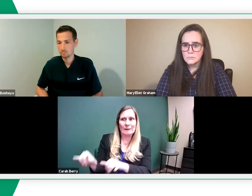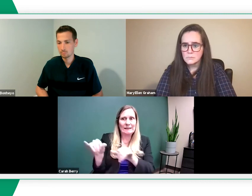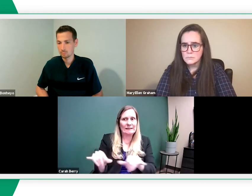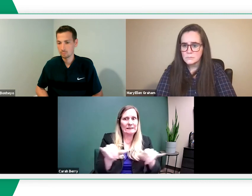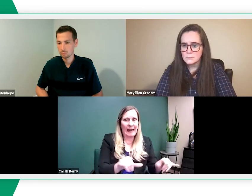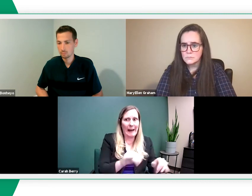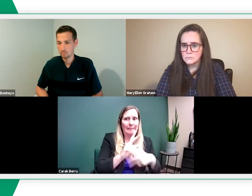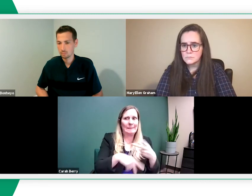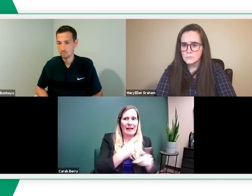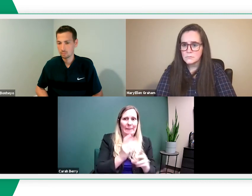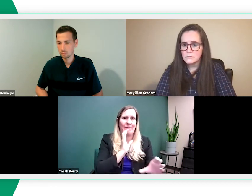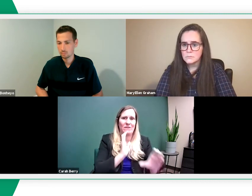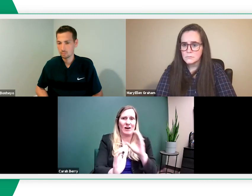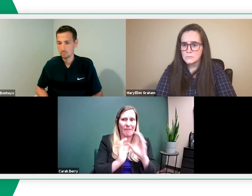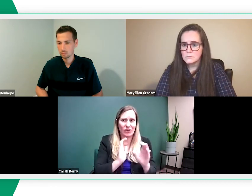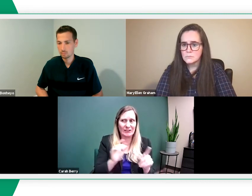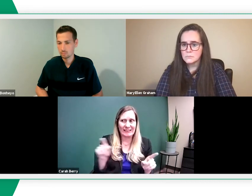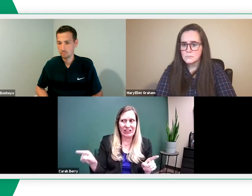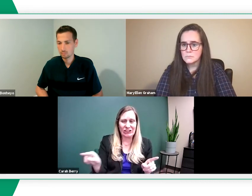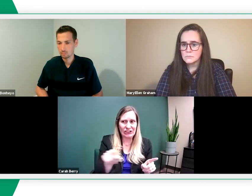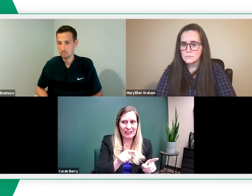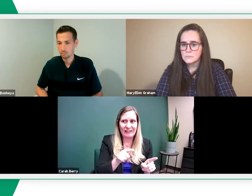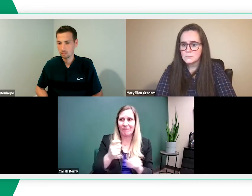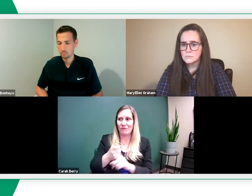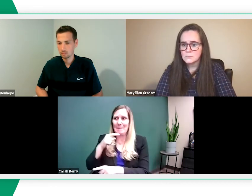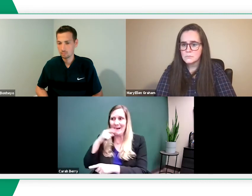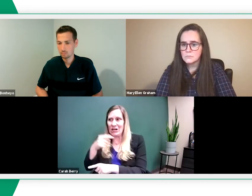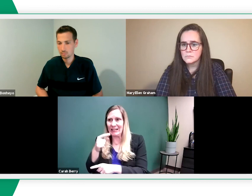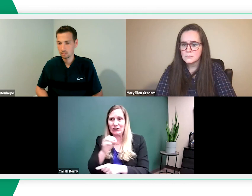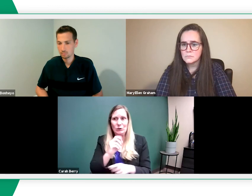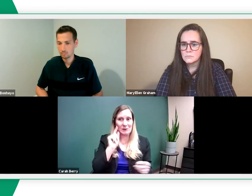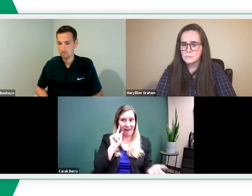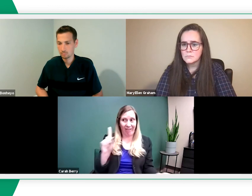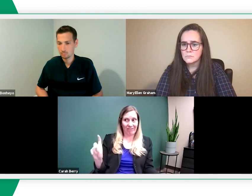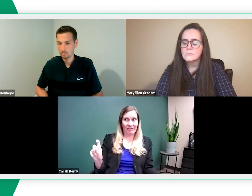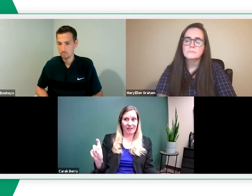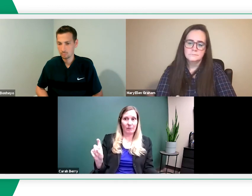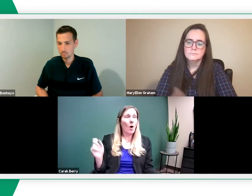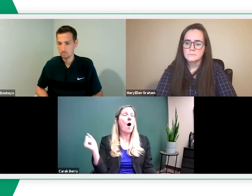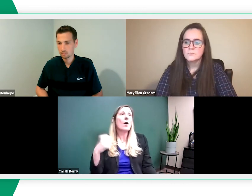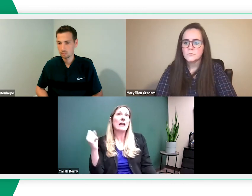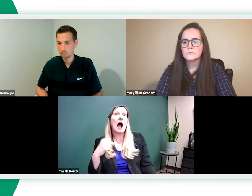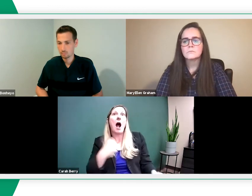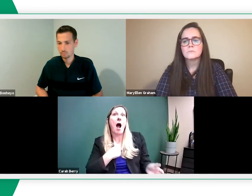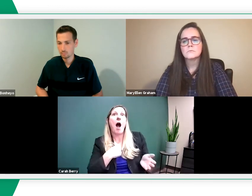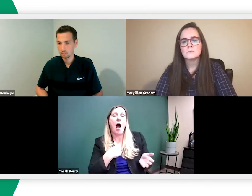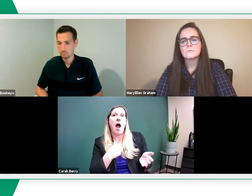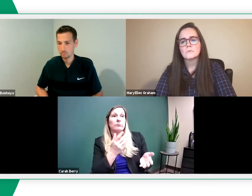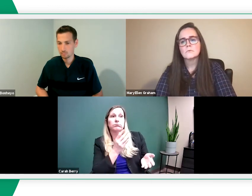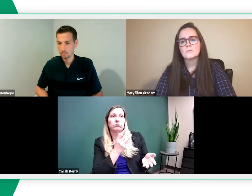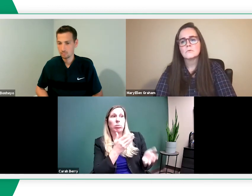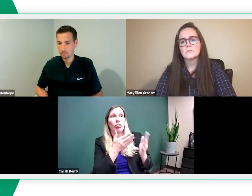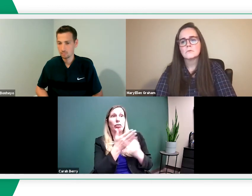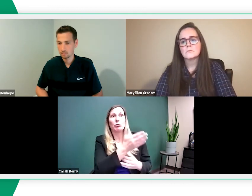advisors, but hey, you have the same type of communication with your clients, hearing to hearing, but then again, you have hearing